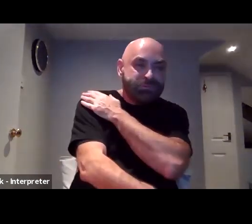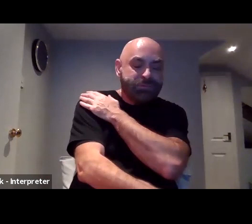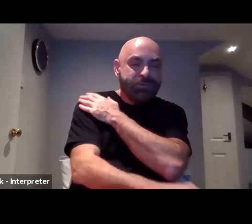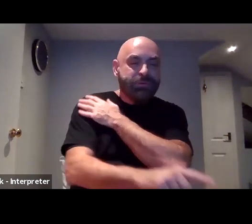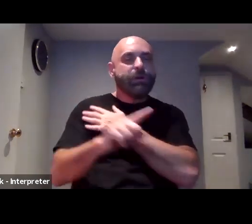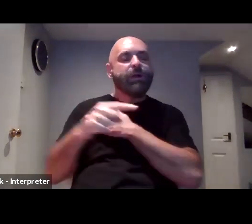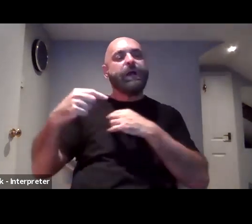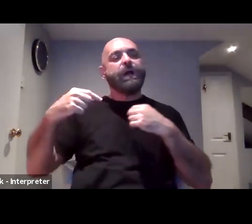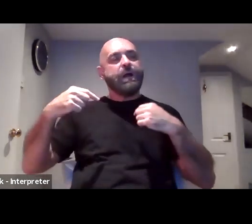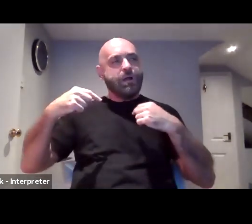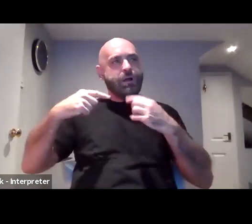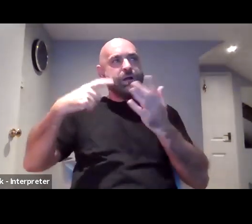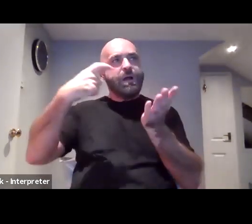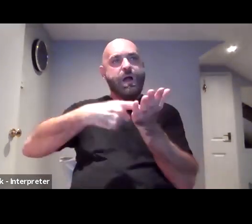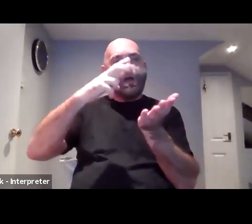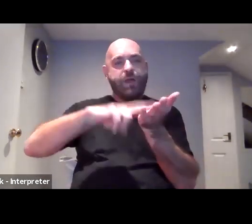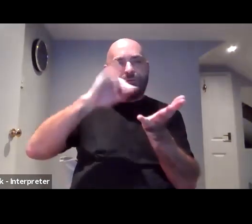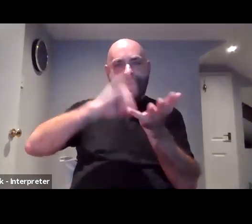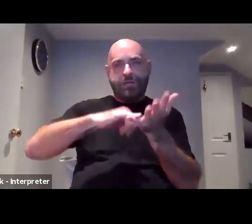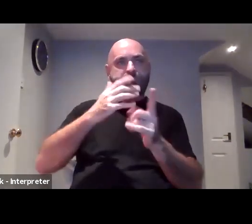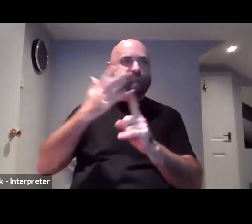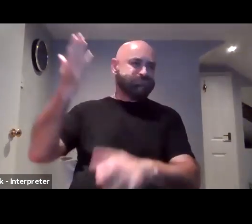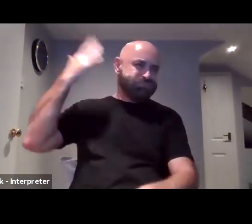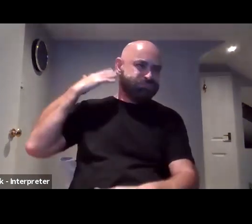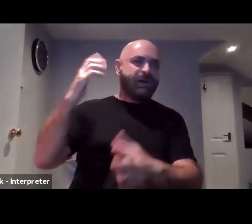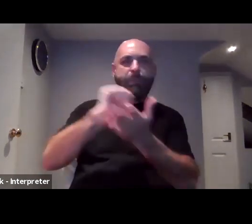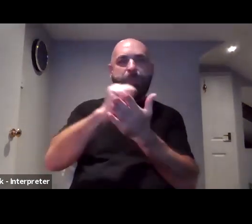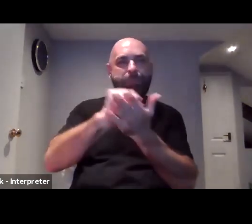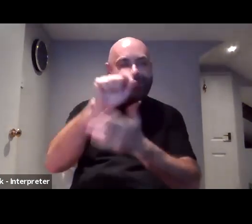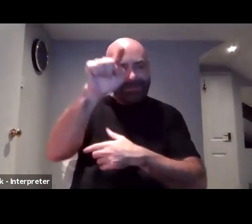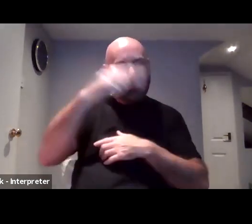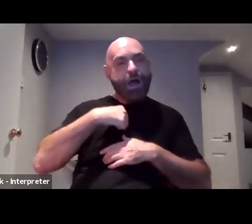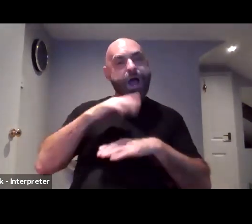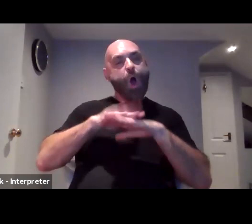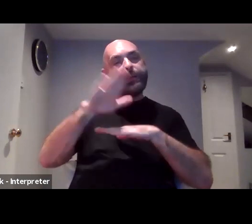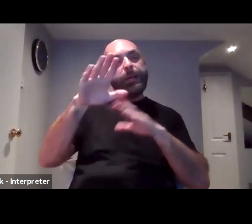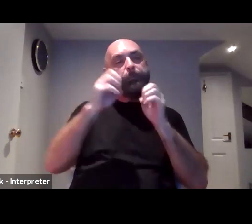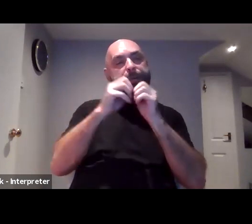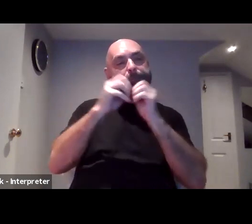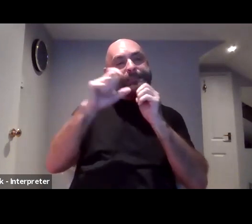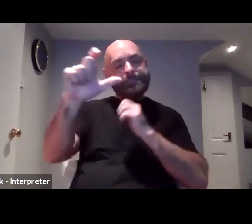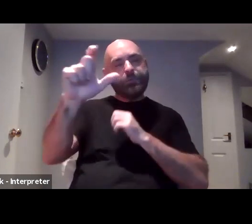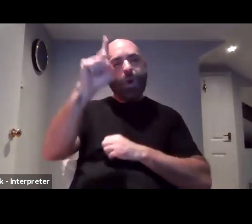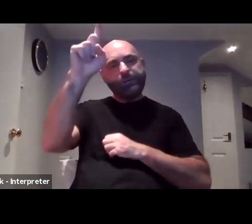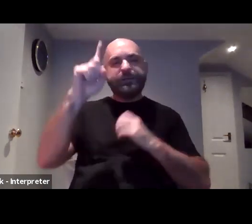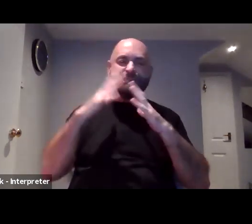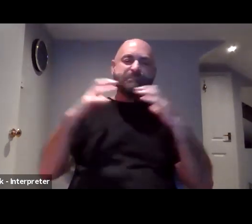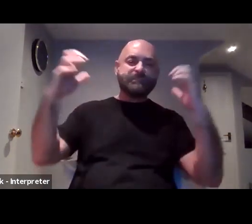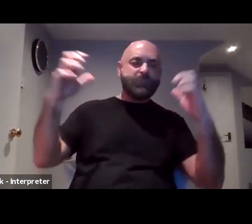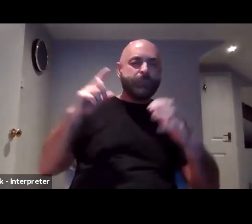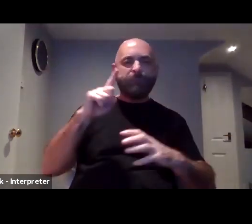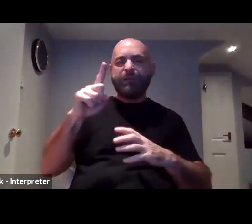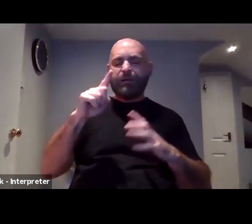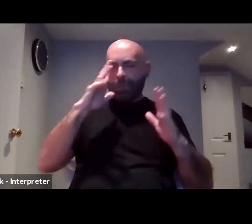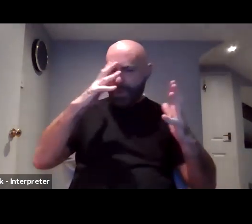When ONS first published an earlier version of this, and I was on the BBC, and a minister had said, oh, he was terribly